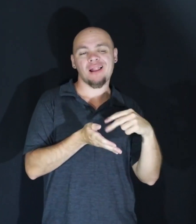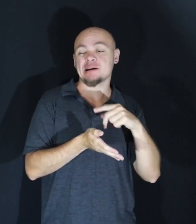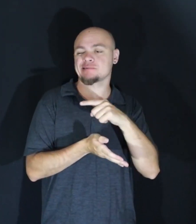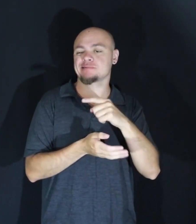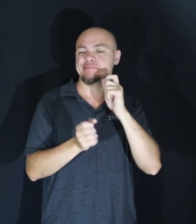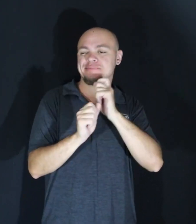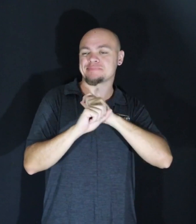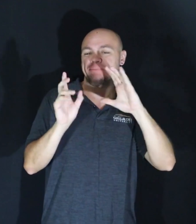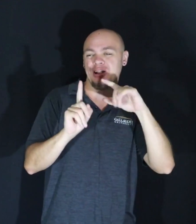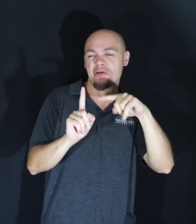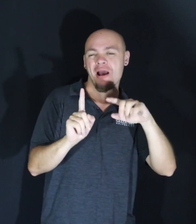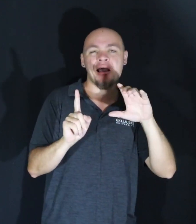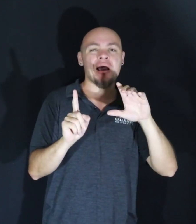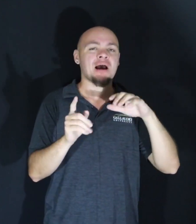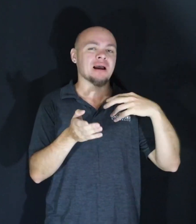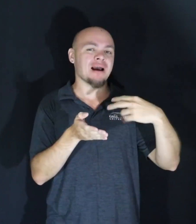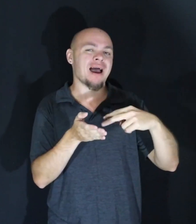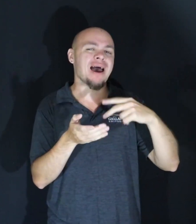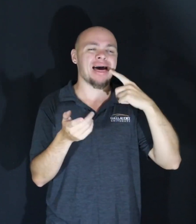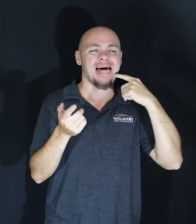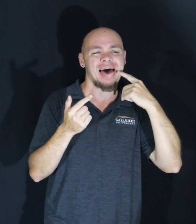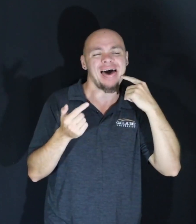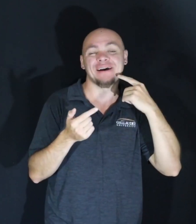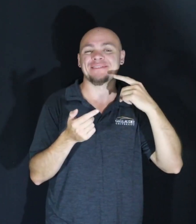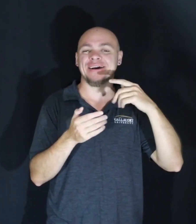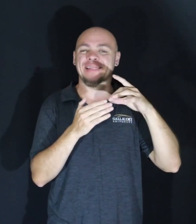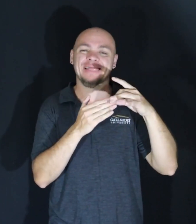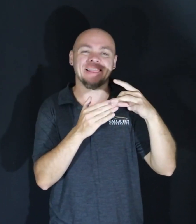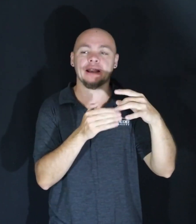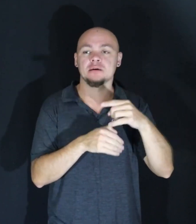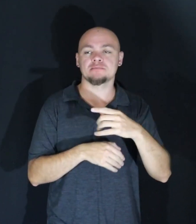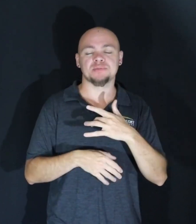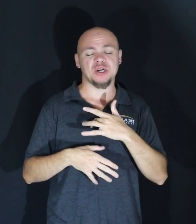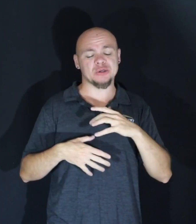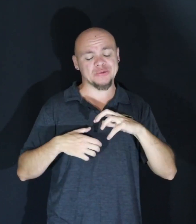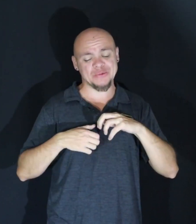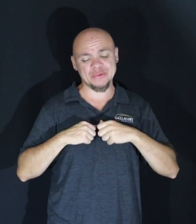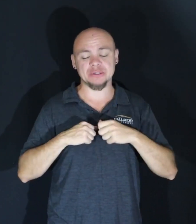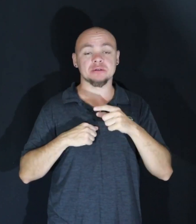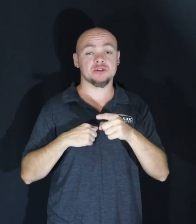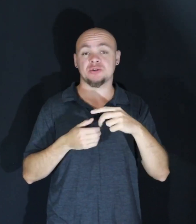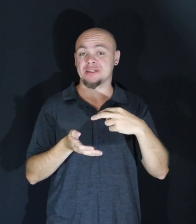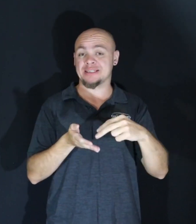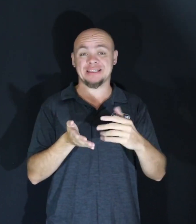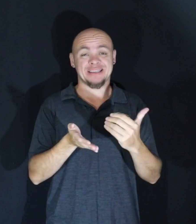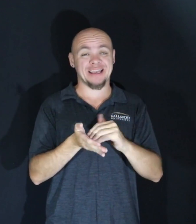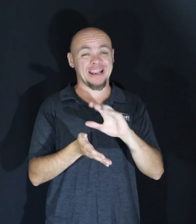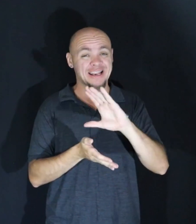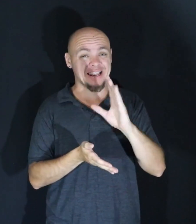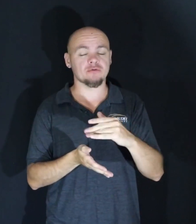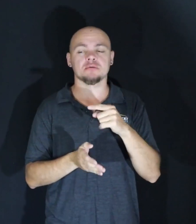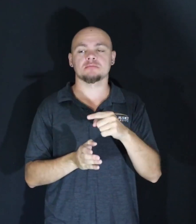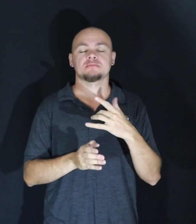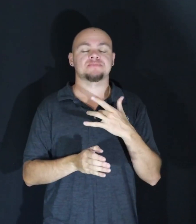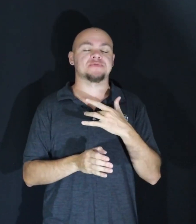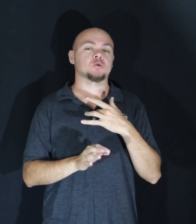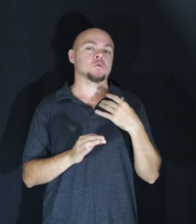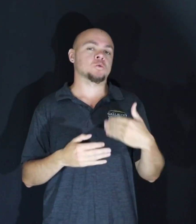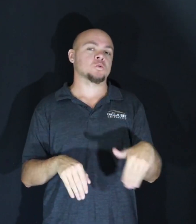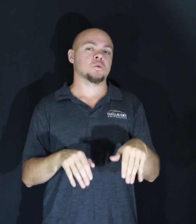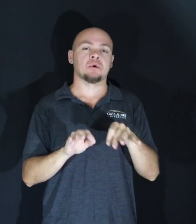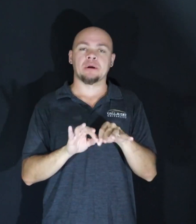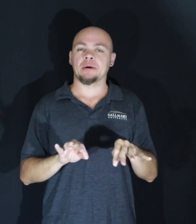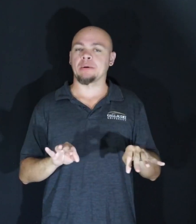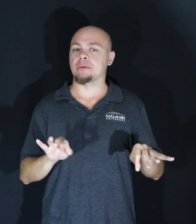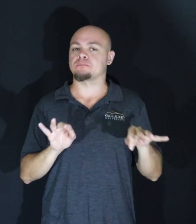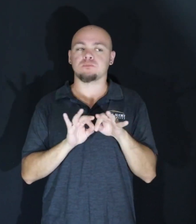laughing and leading us all in a dance. Although it breaks my heart that Lucy will never dance again, this felt like a really appropriate way